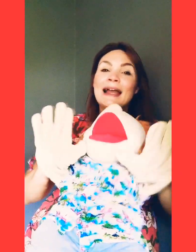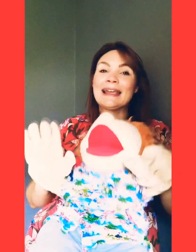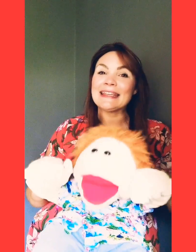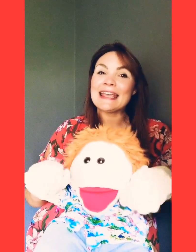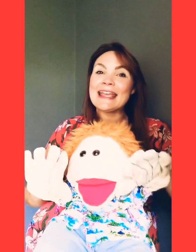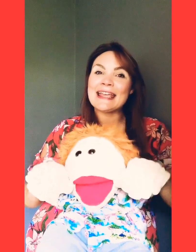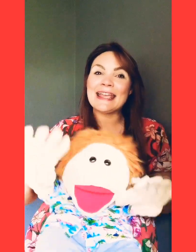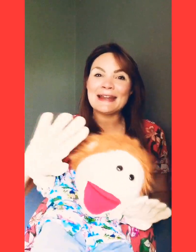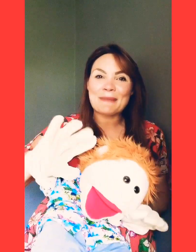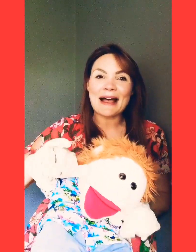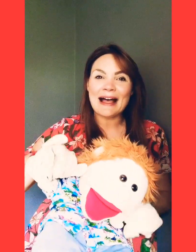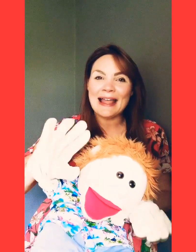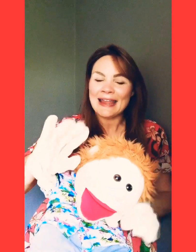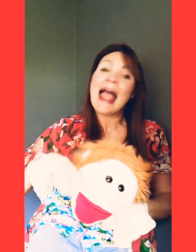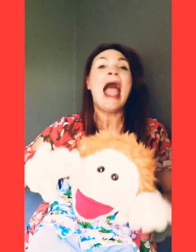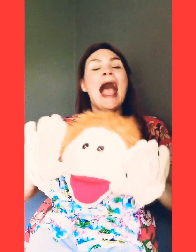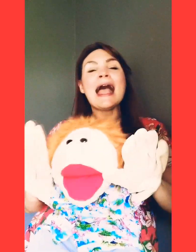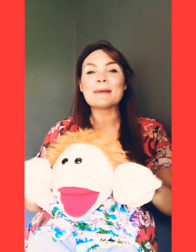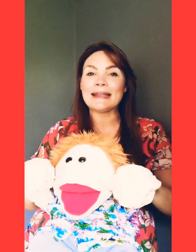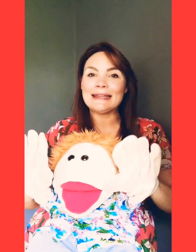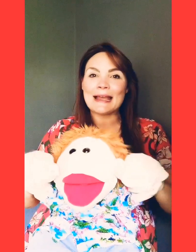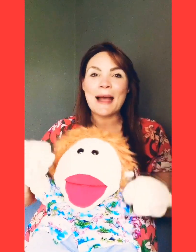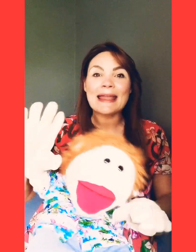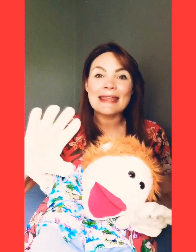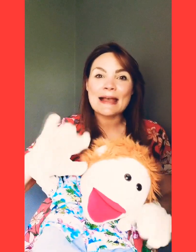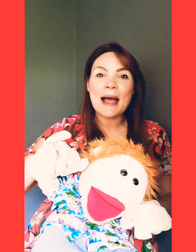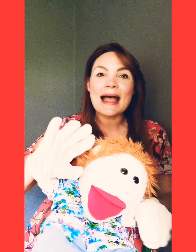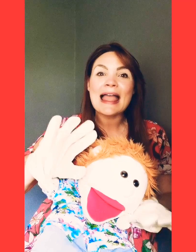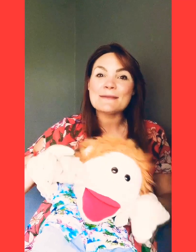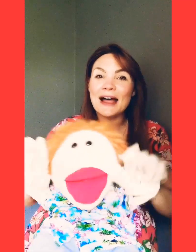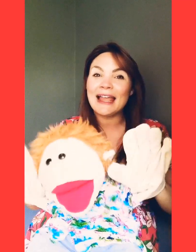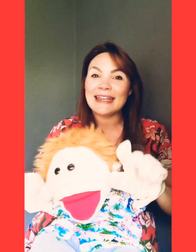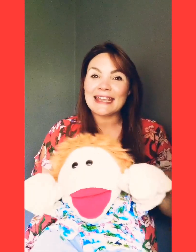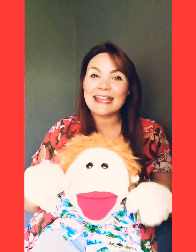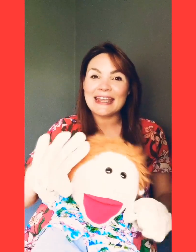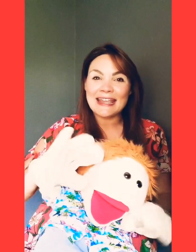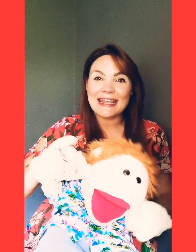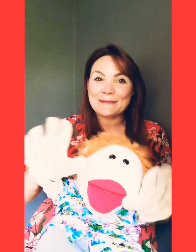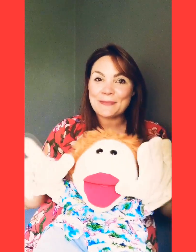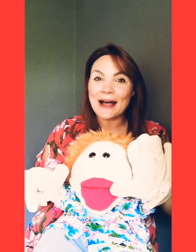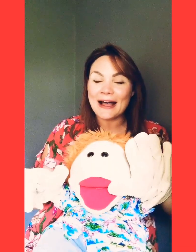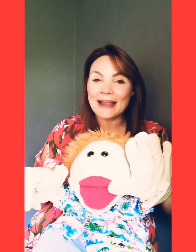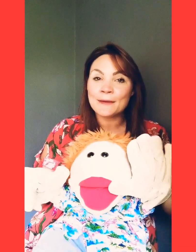Bye-bye. Goodbye. Bye-bye, bye-bye, bye-bye. Goodbye.